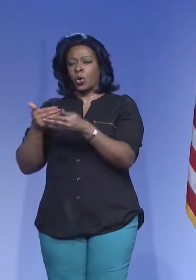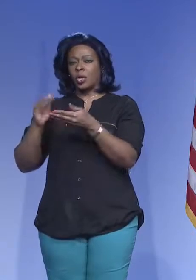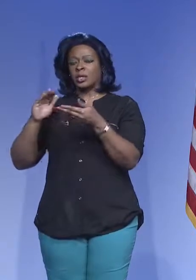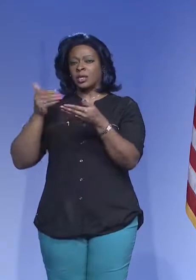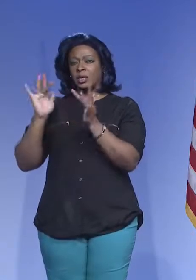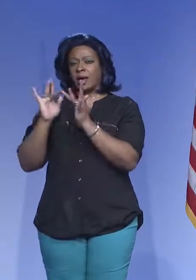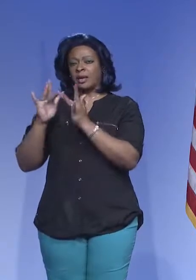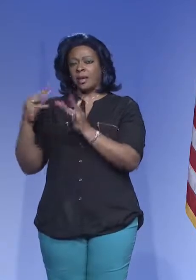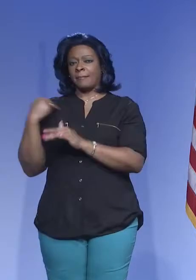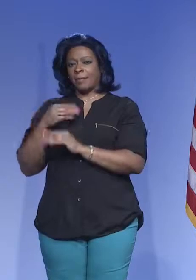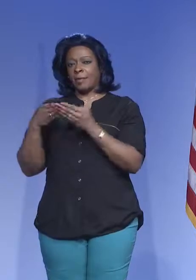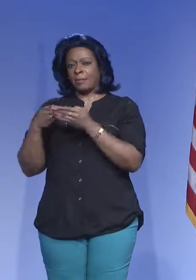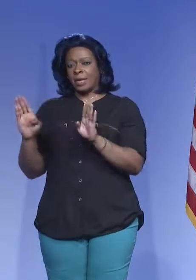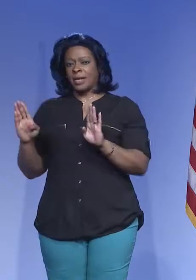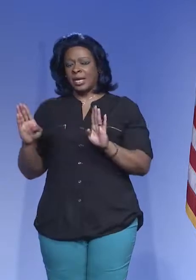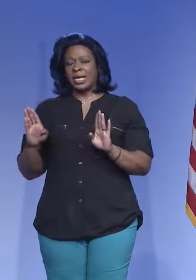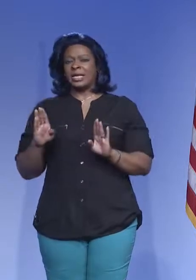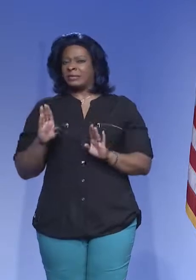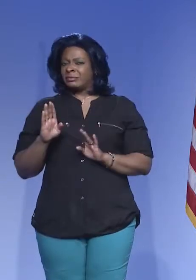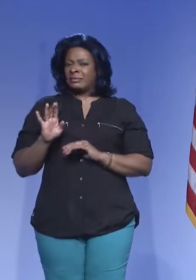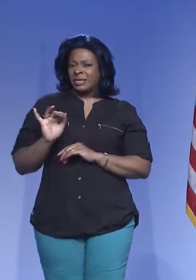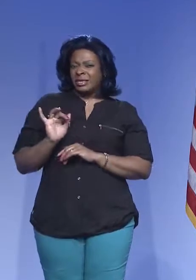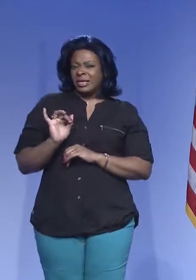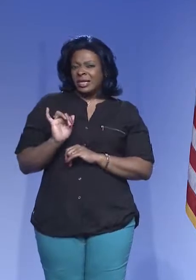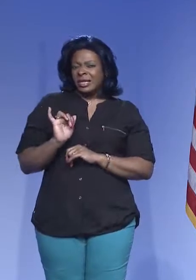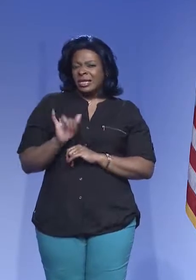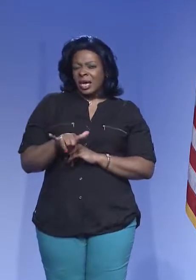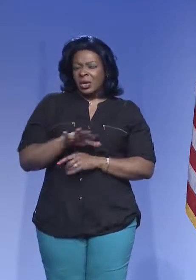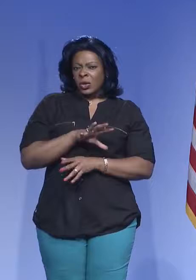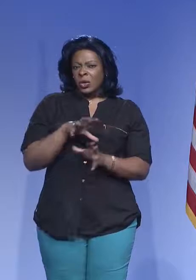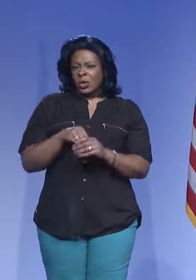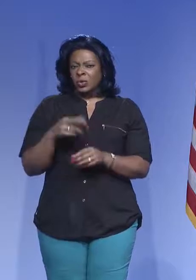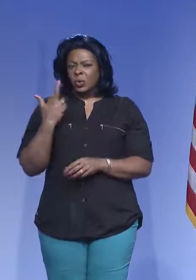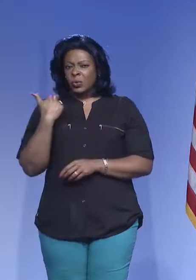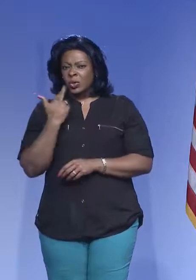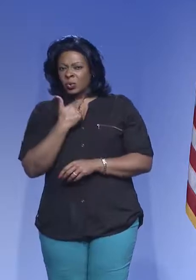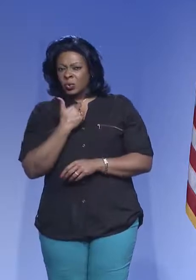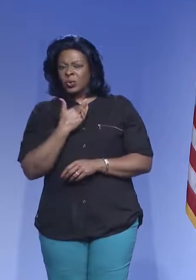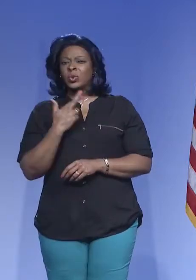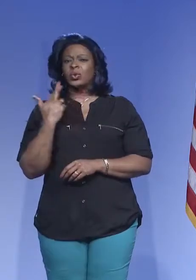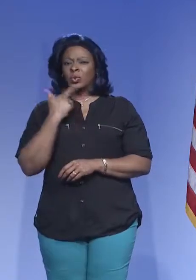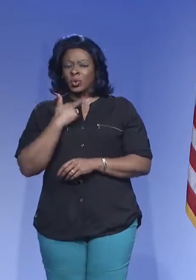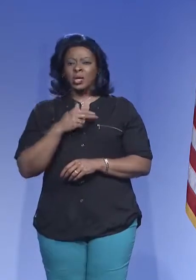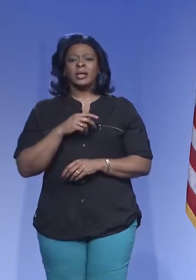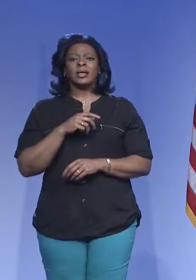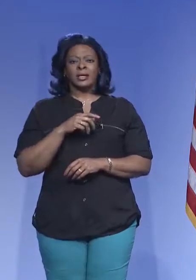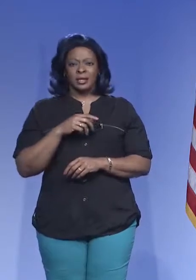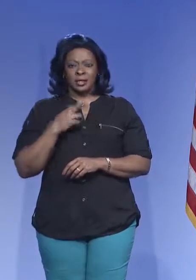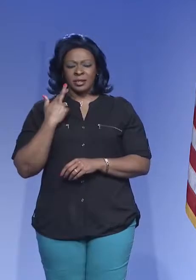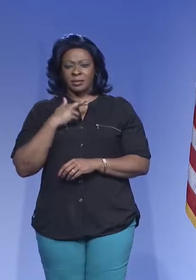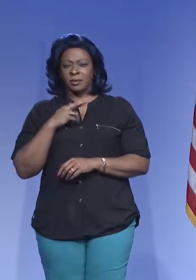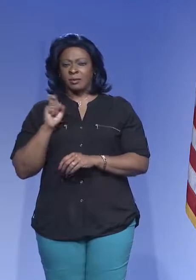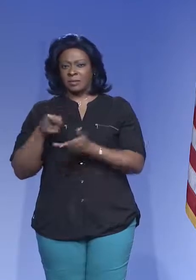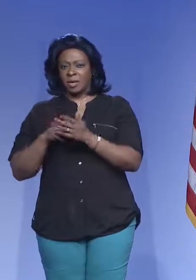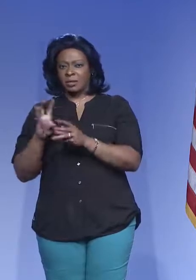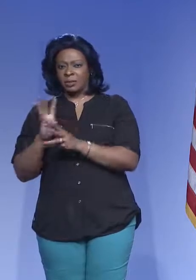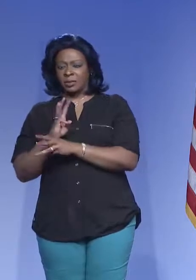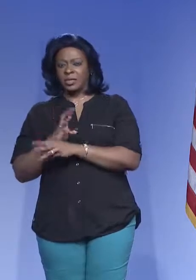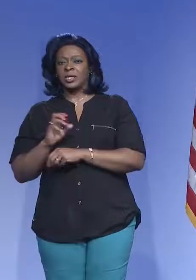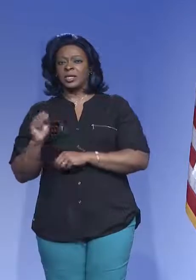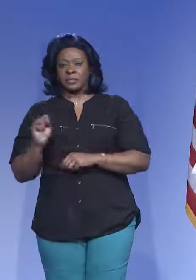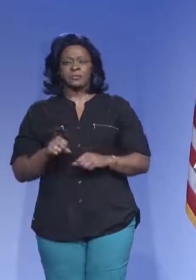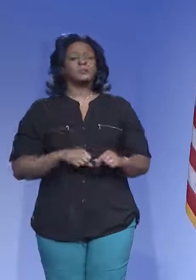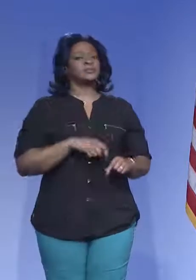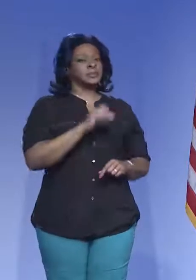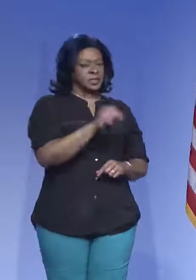the public. So does that include restaurants? Are restaurant workers They must wear because, mandated? well, yeah,